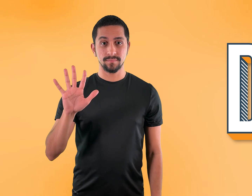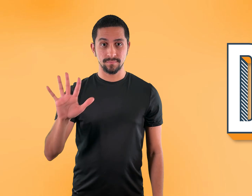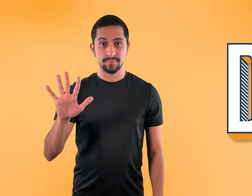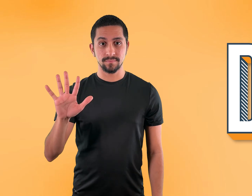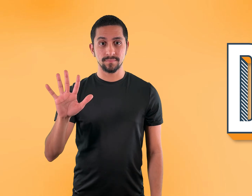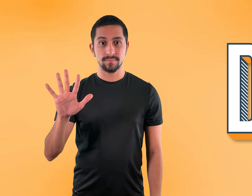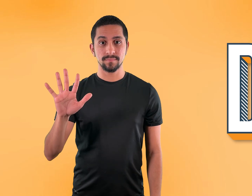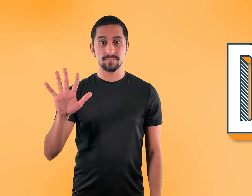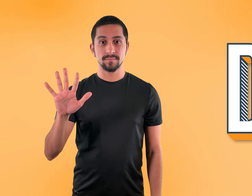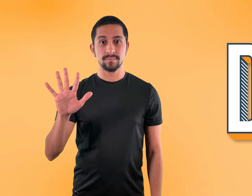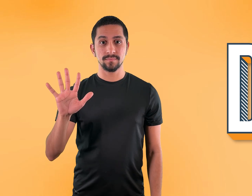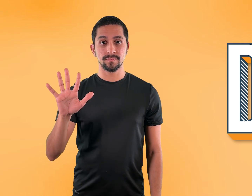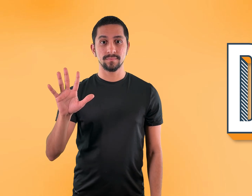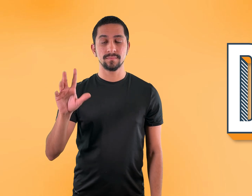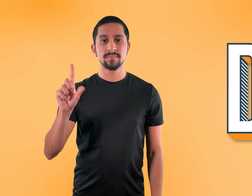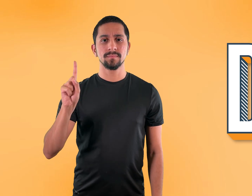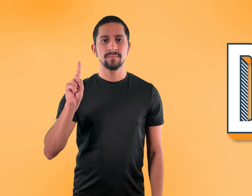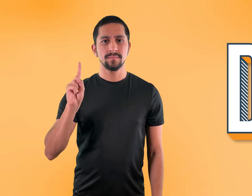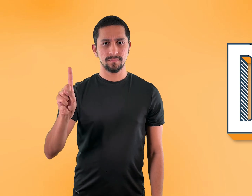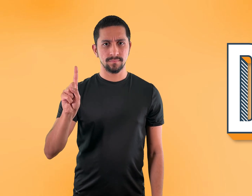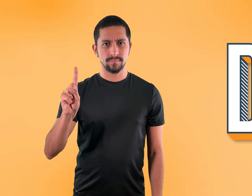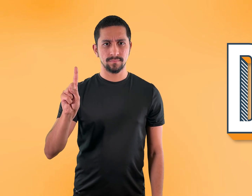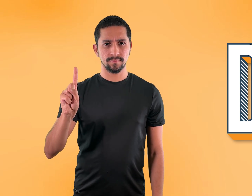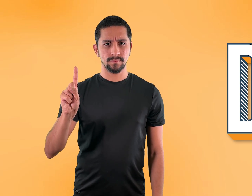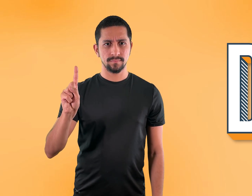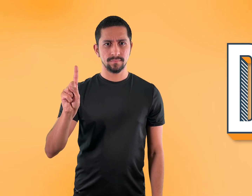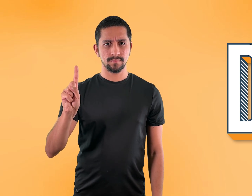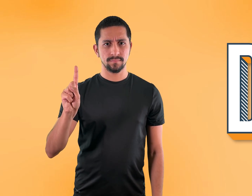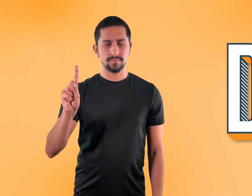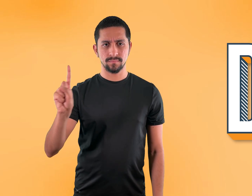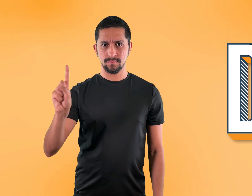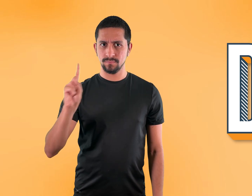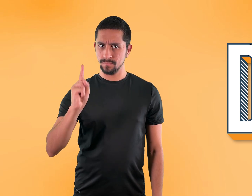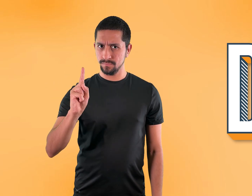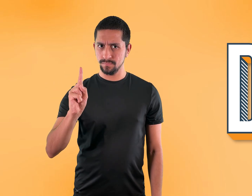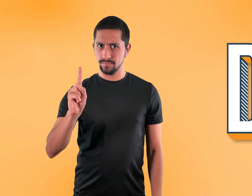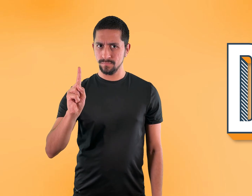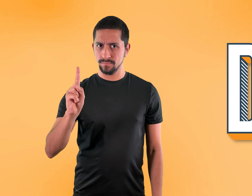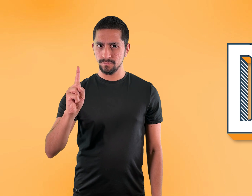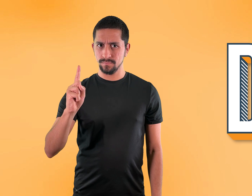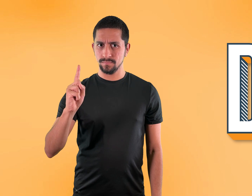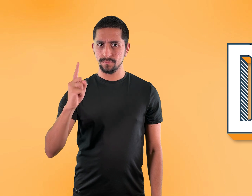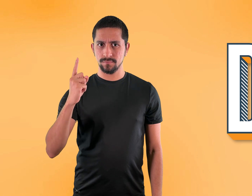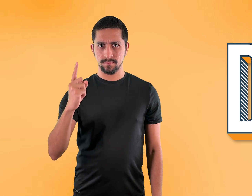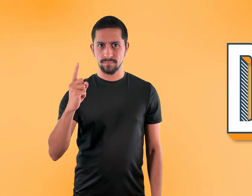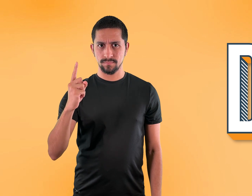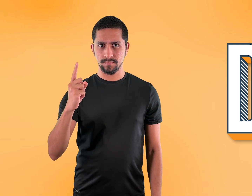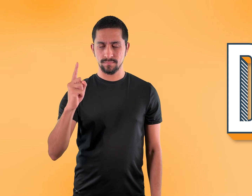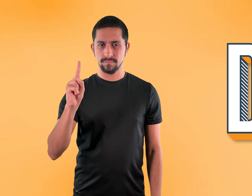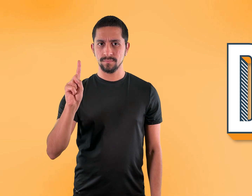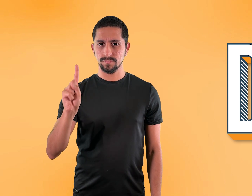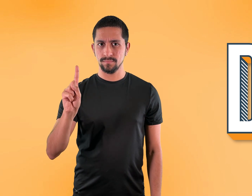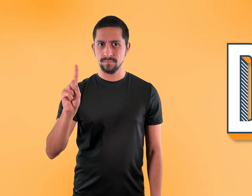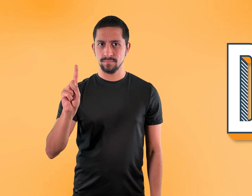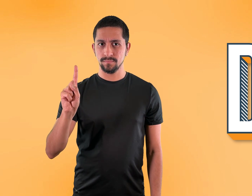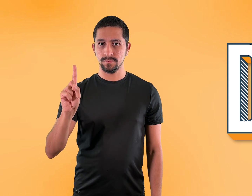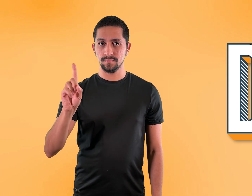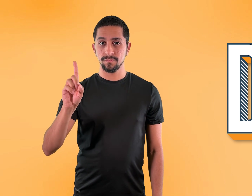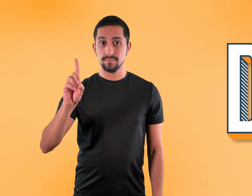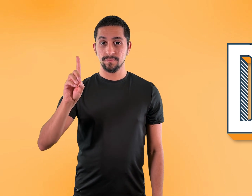hold up your index finger like you're pointing up, and make a circle with